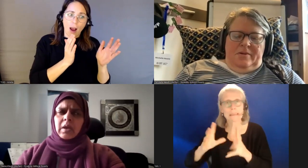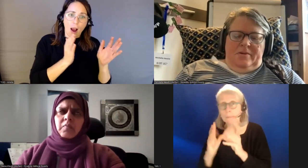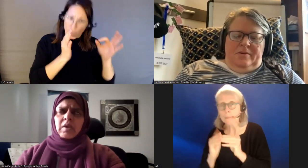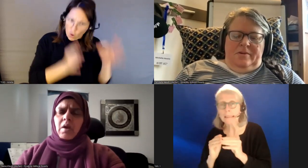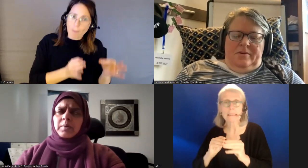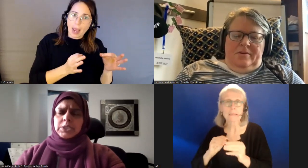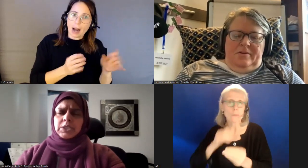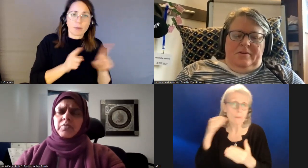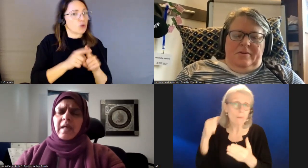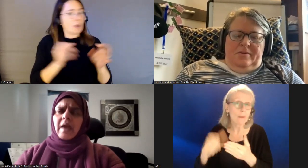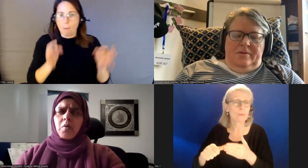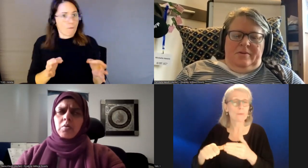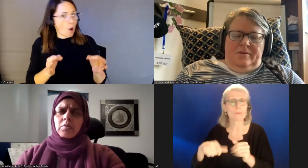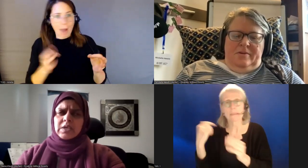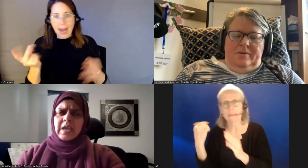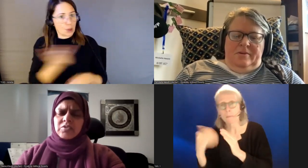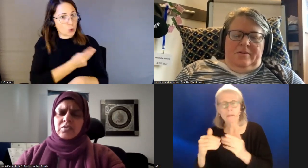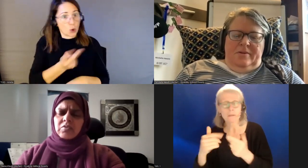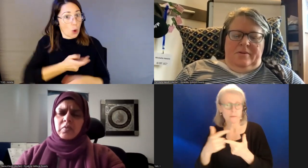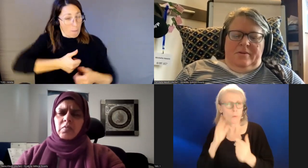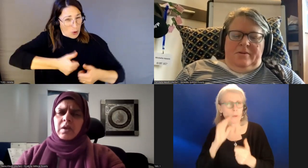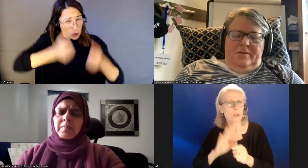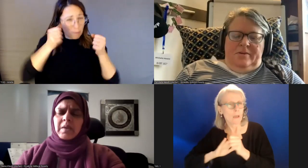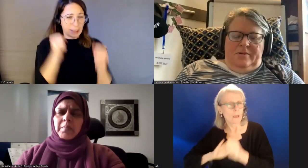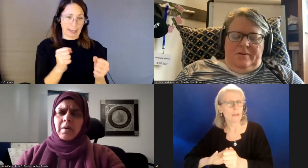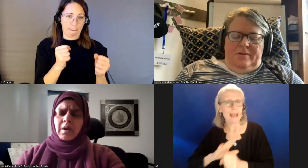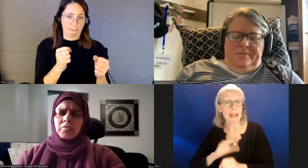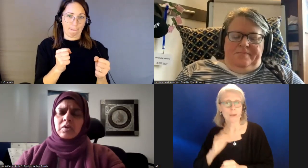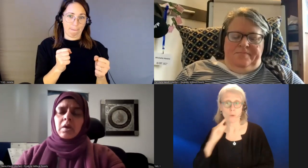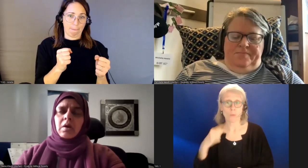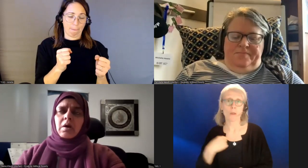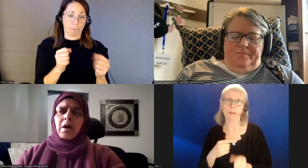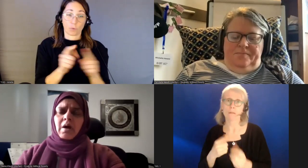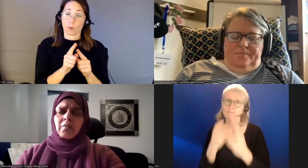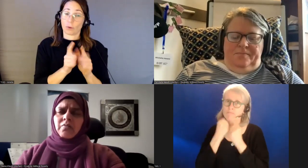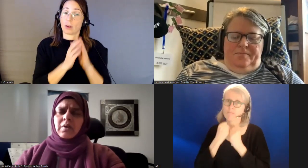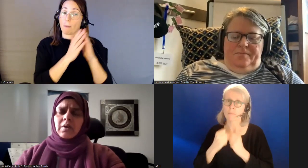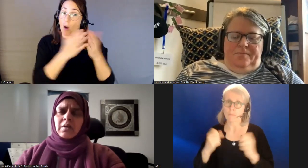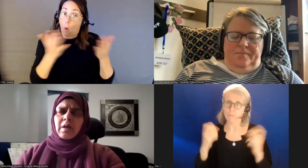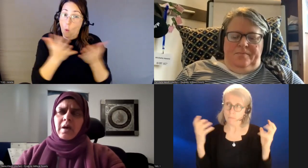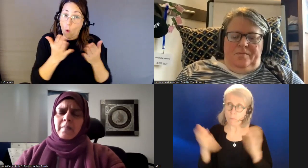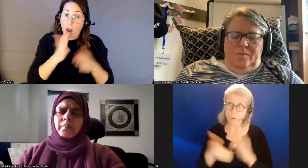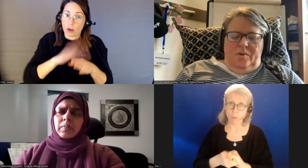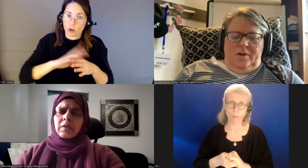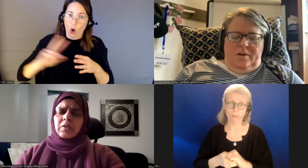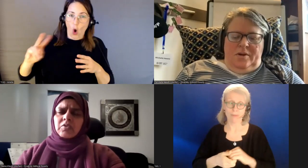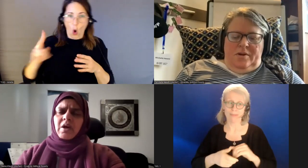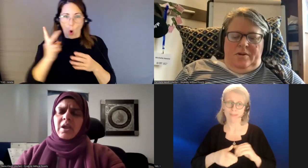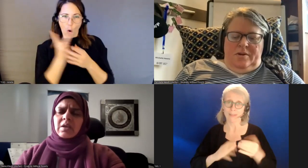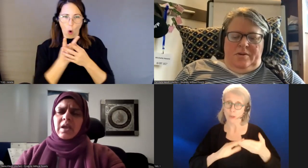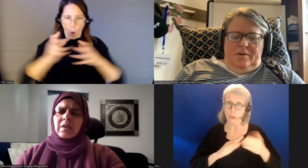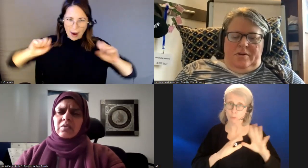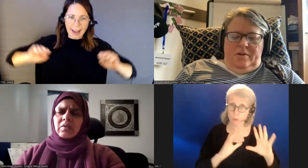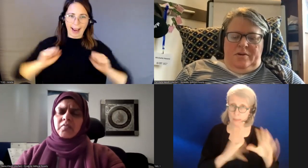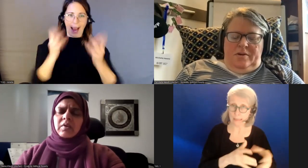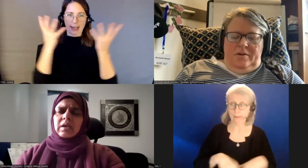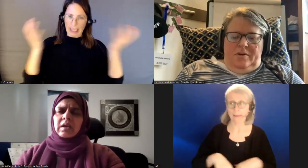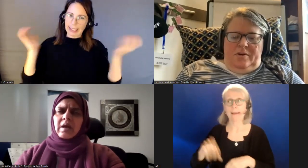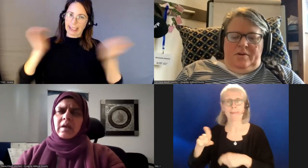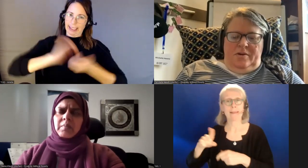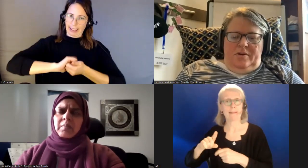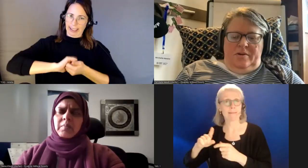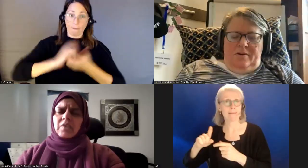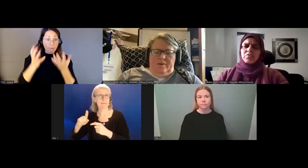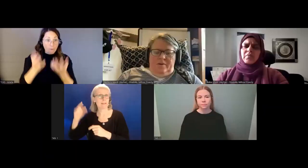possible. And we are pushing for that co-creation. So we want to be a part of the design and